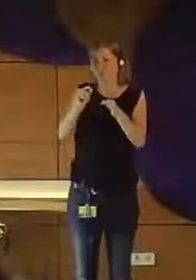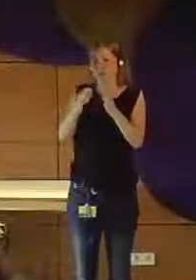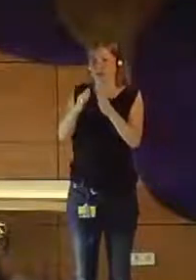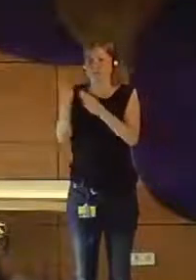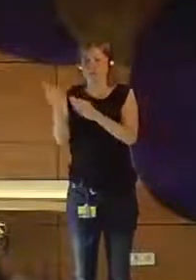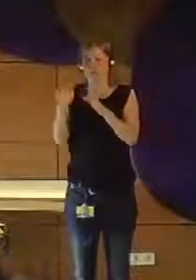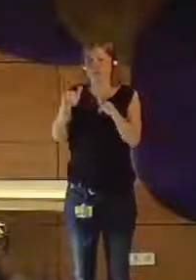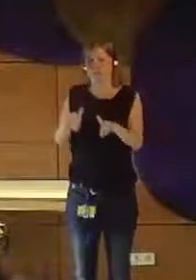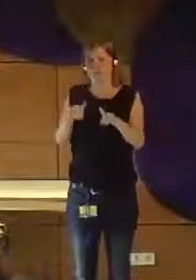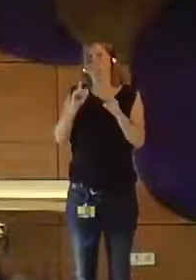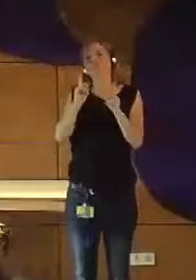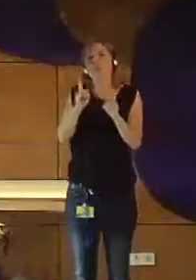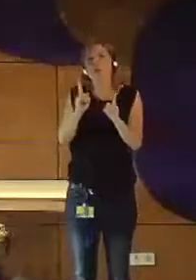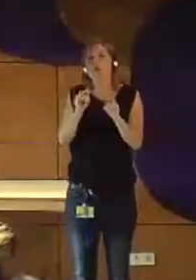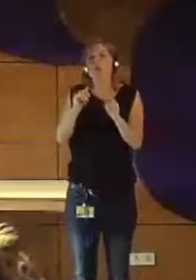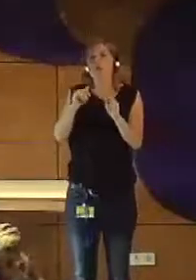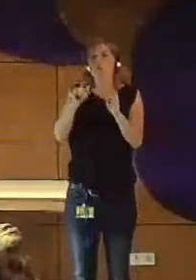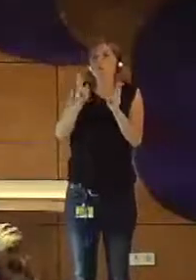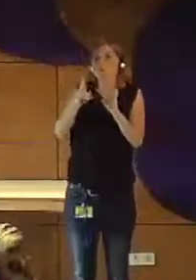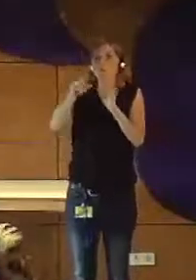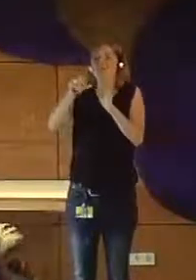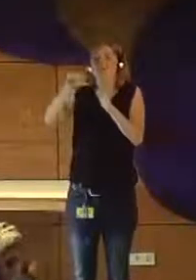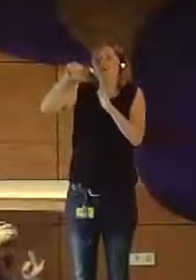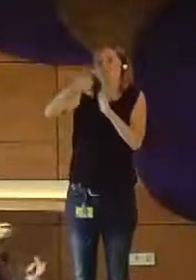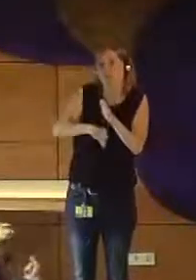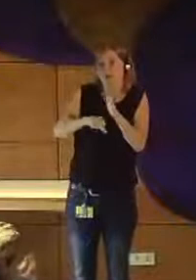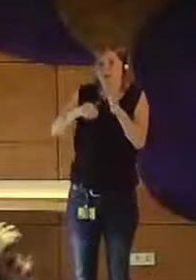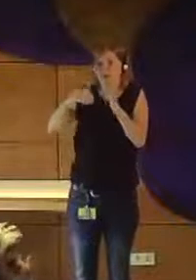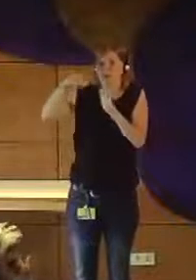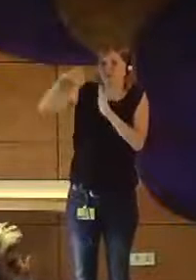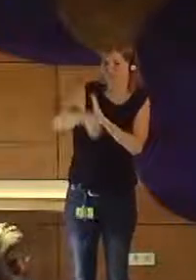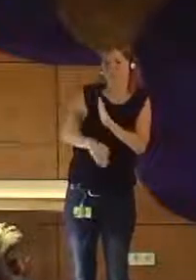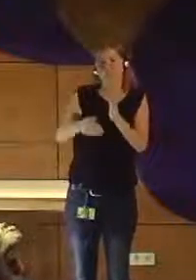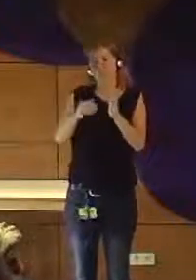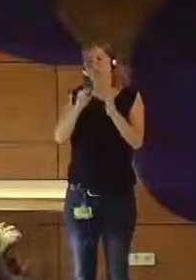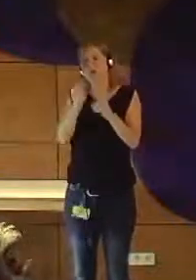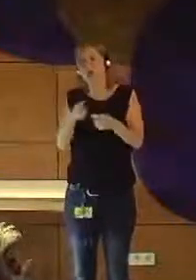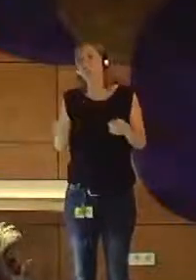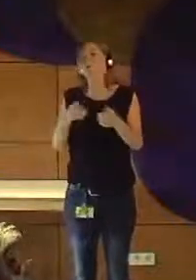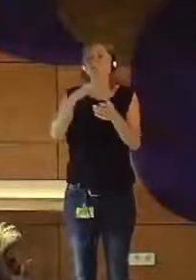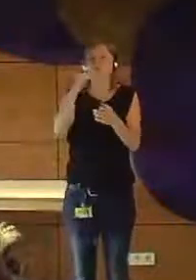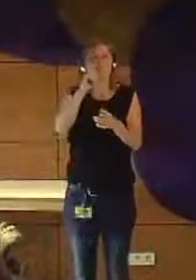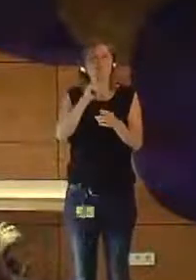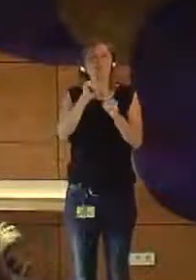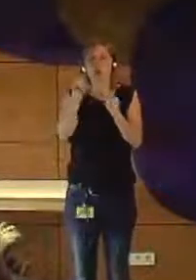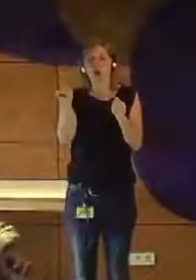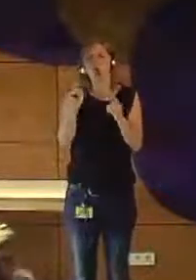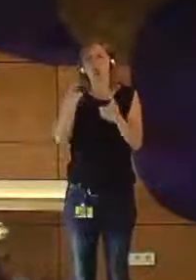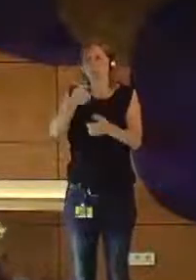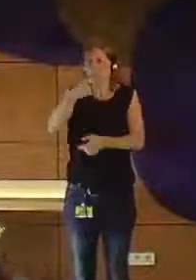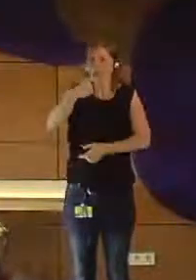And obviously, many women are on the oral contraceptive pill without problems. But if the levels are abnormal,